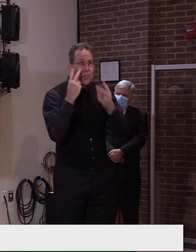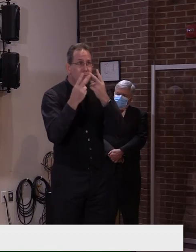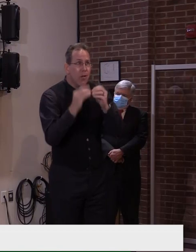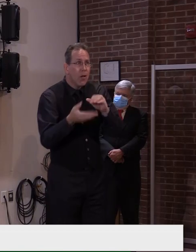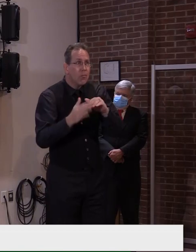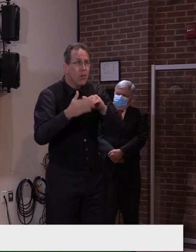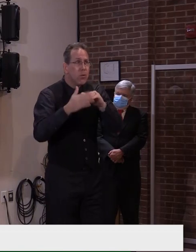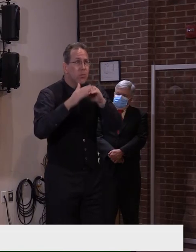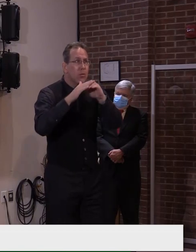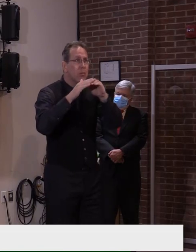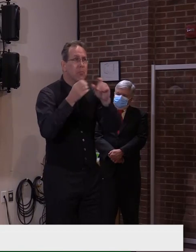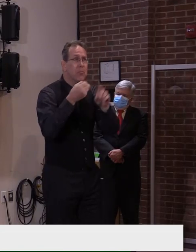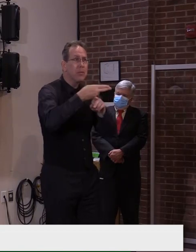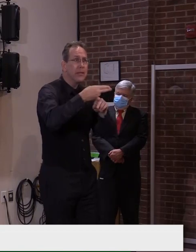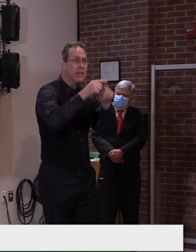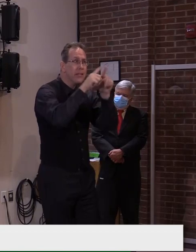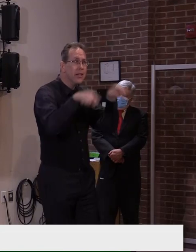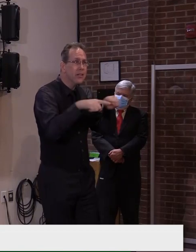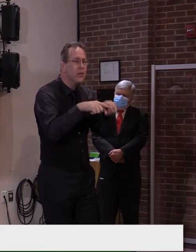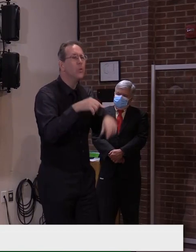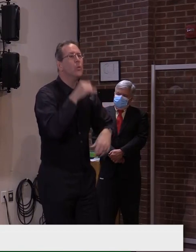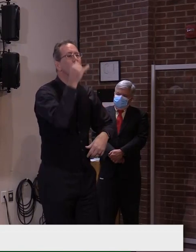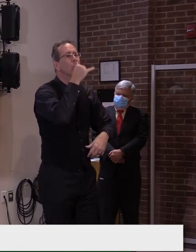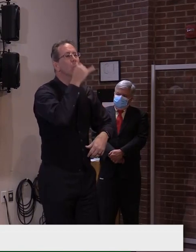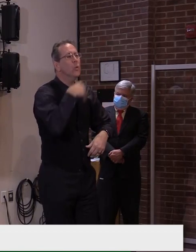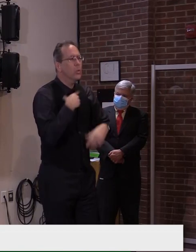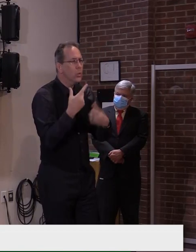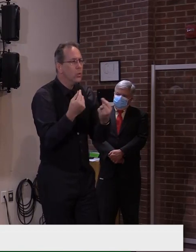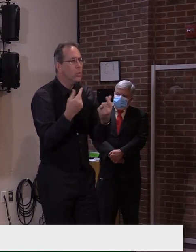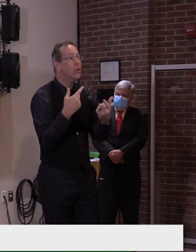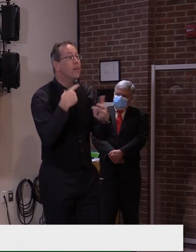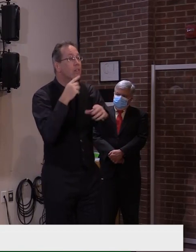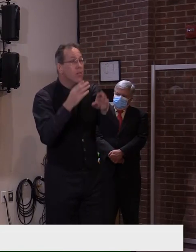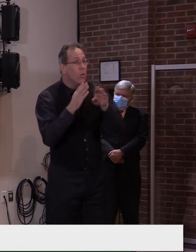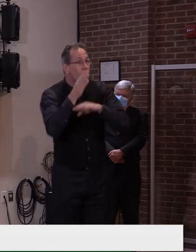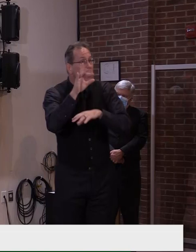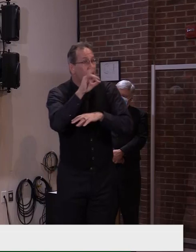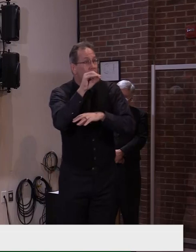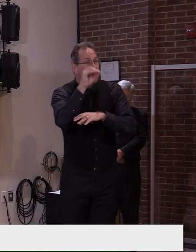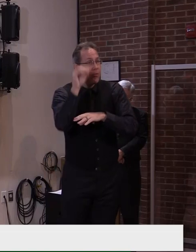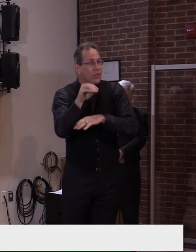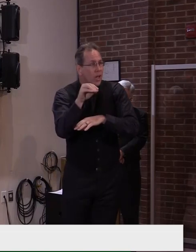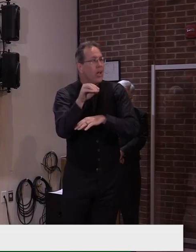if they're getting an intravenous monoclonal antibody. So is that clear?